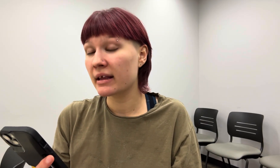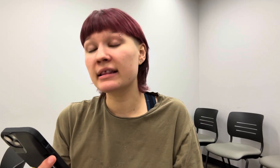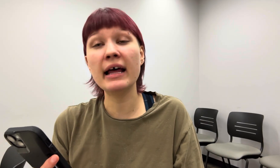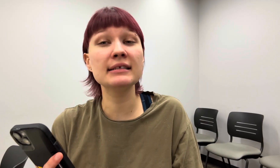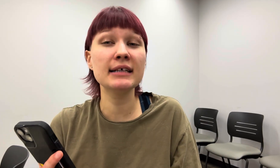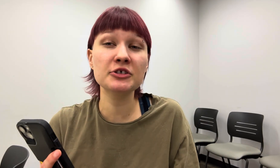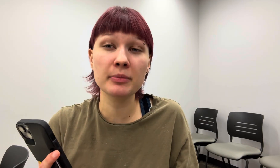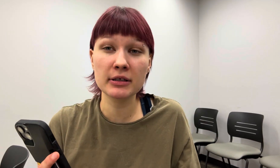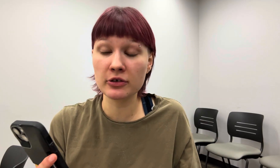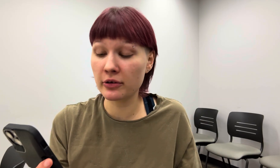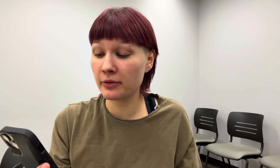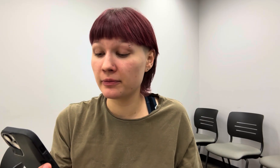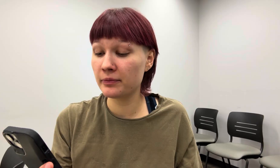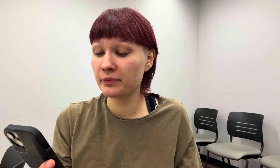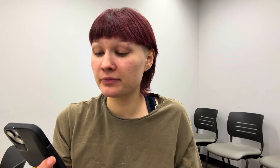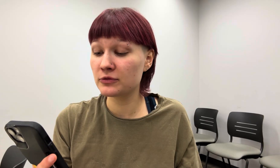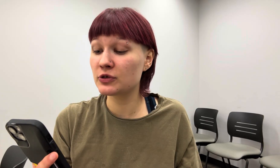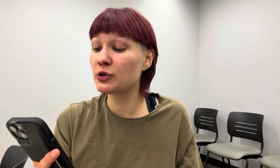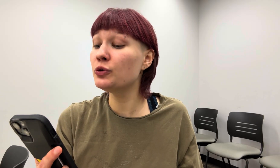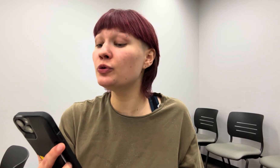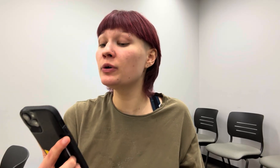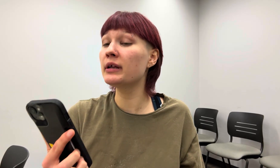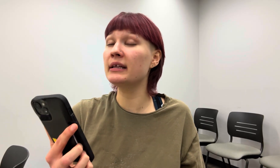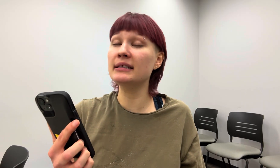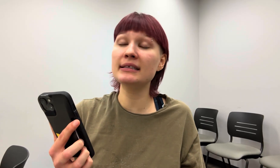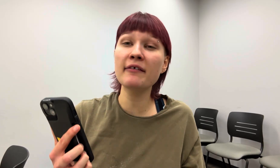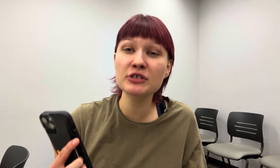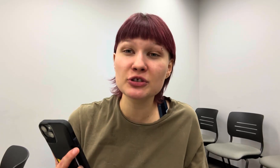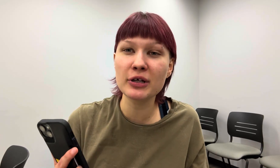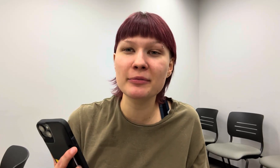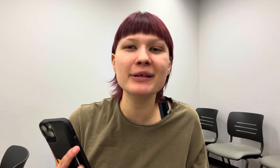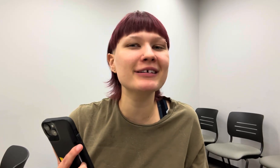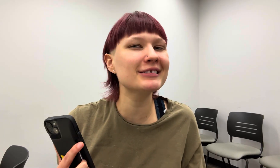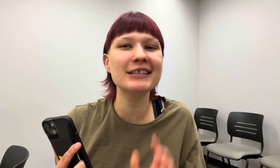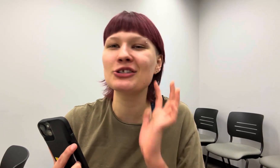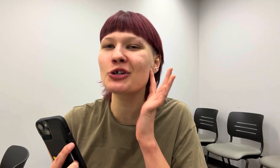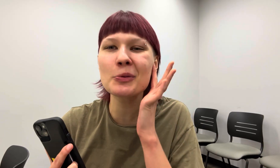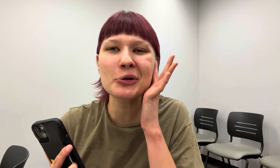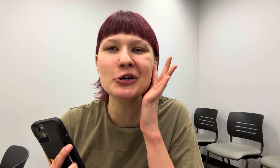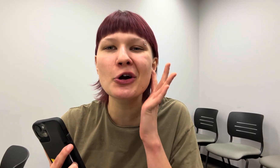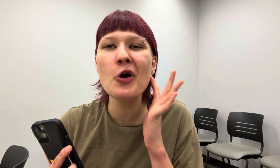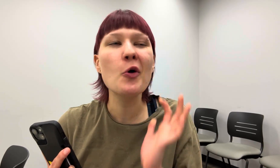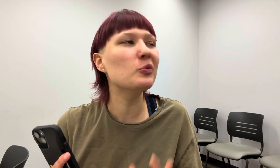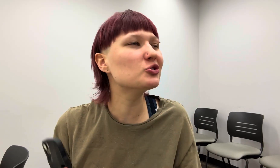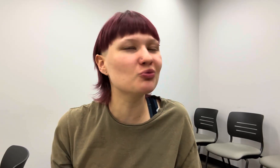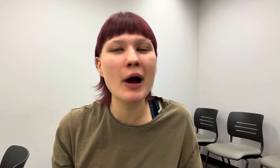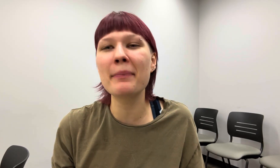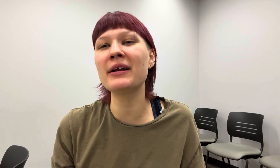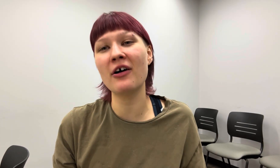That is detrimental to the deaf student because the interpreter was dropping all